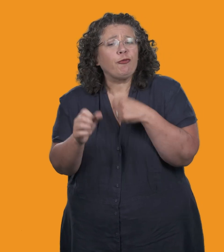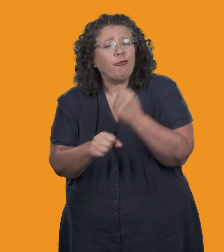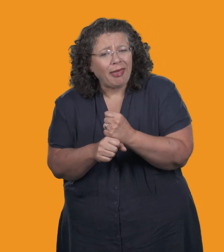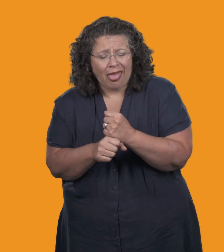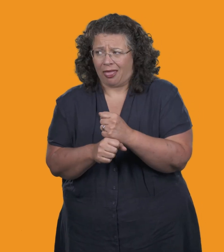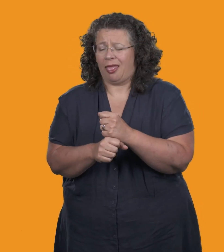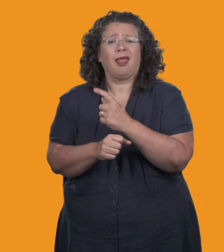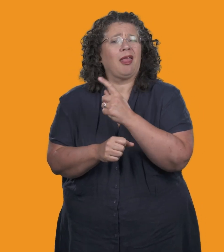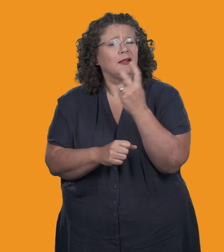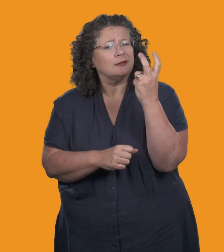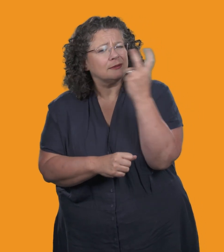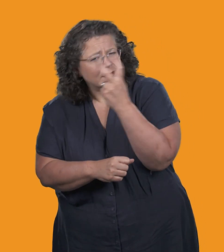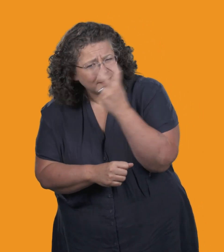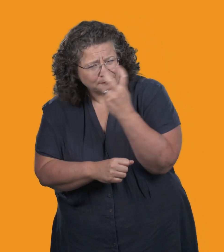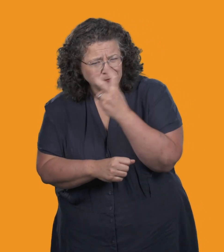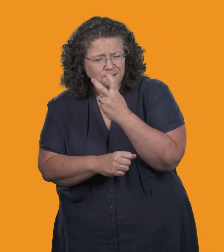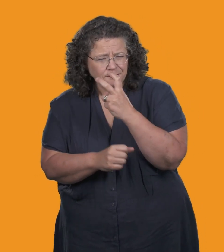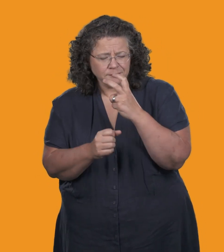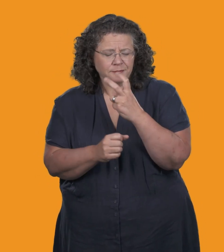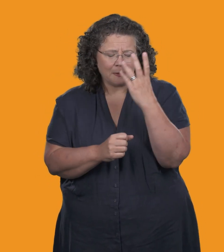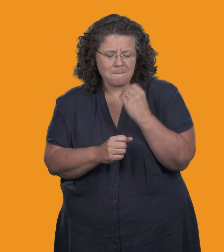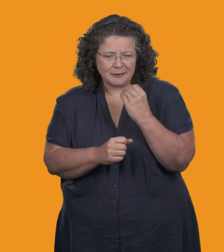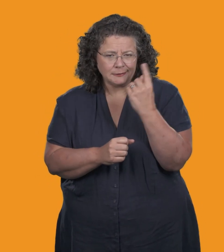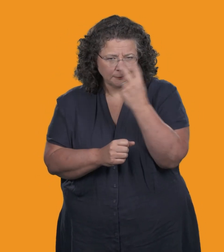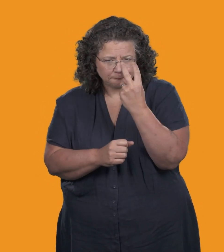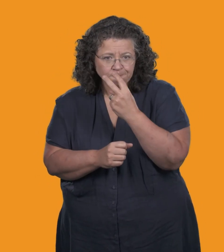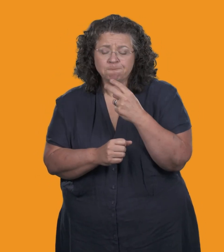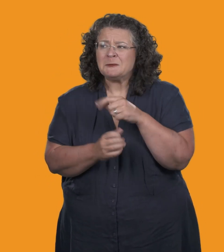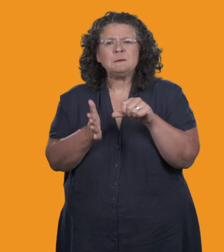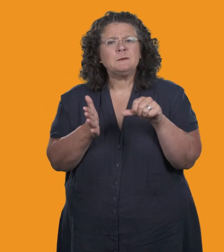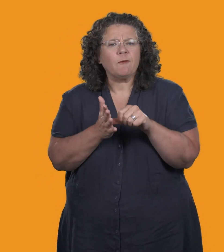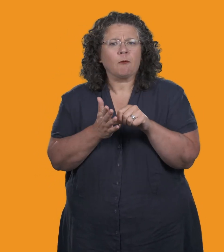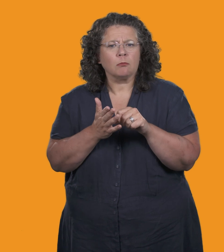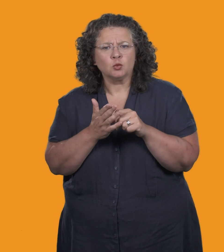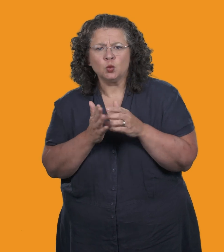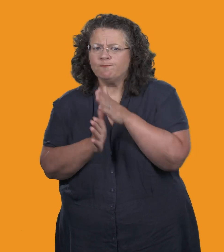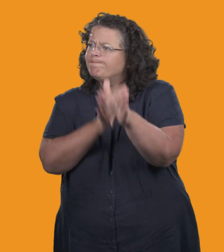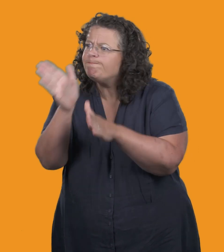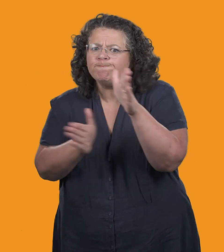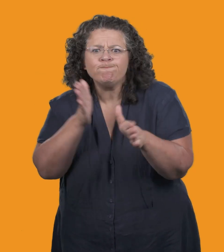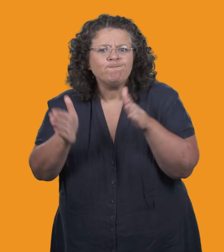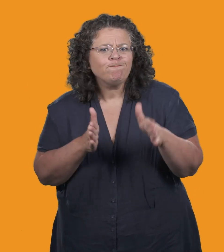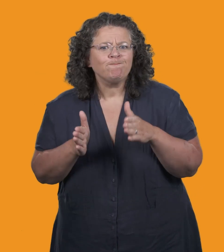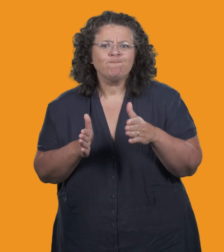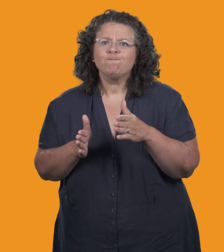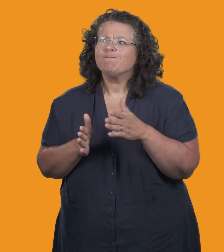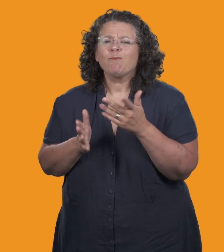Dyfrig is severely sight impaired and finds it difficult to negotiate the obstacles in the